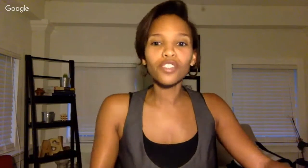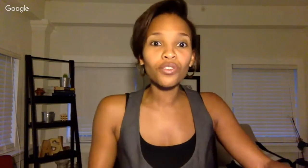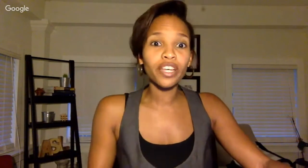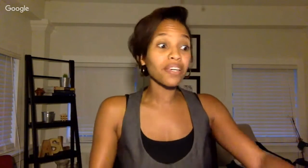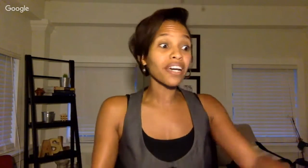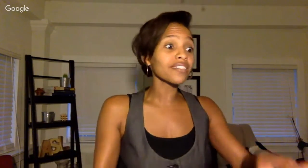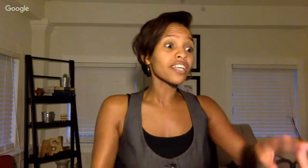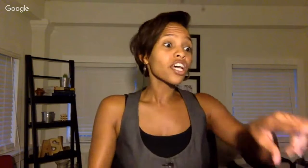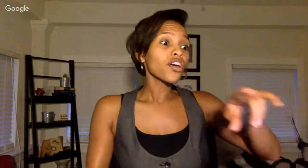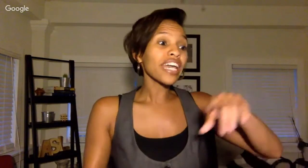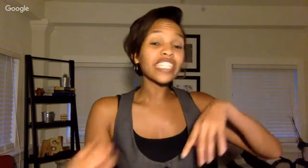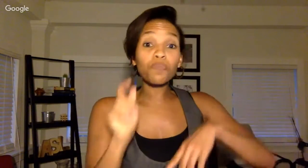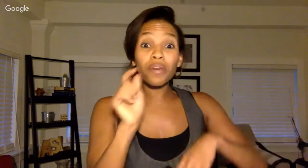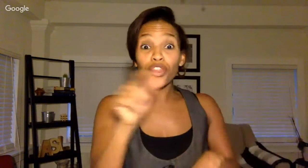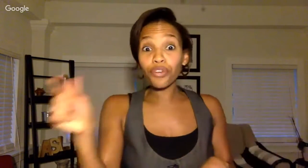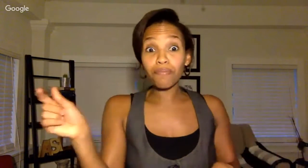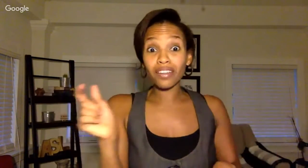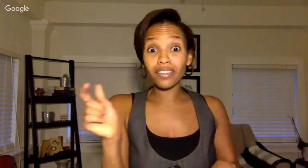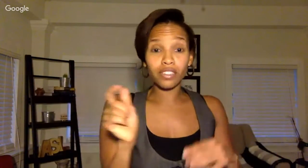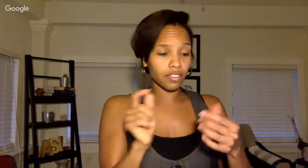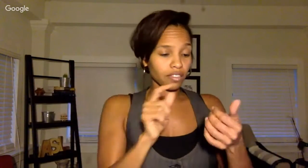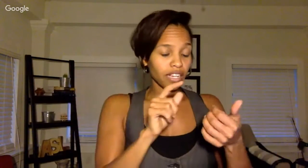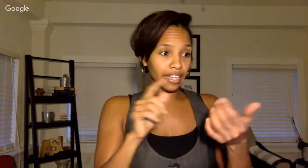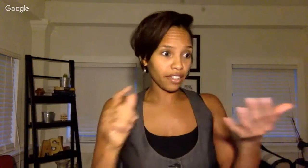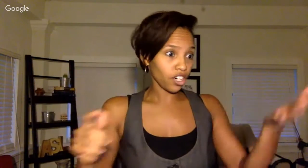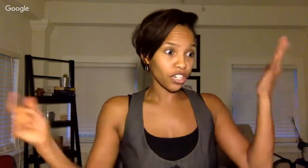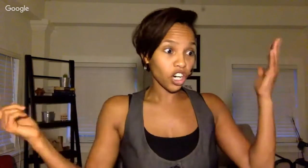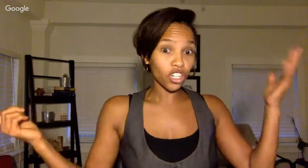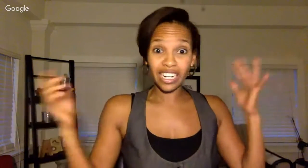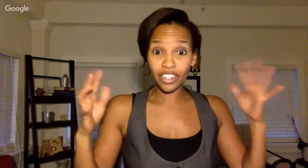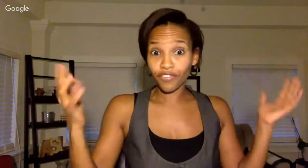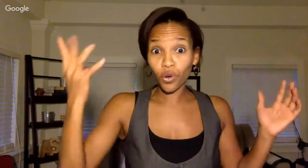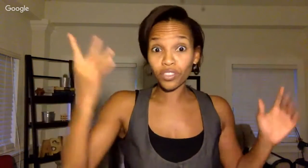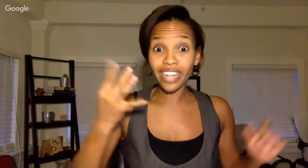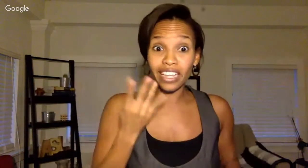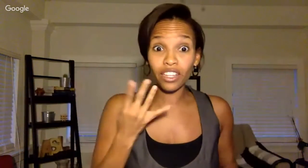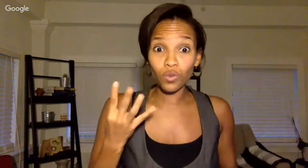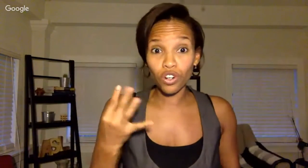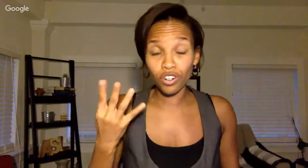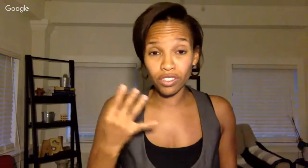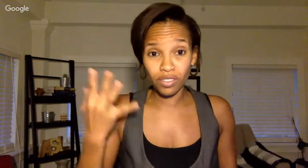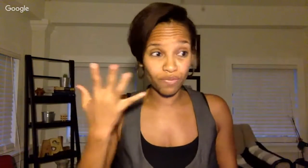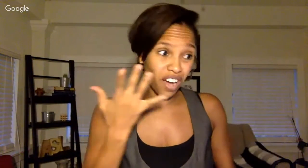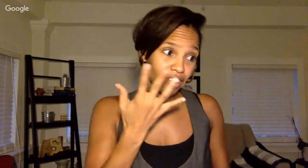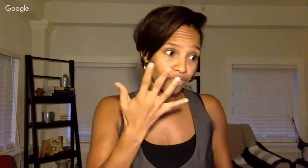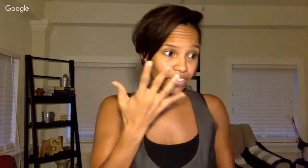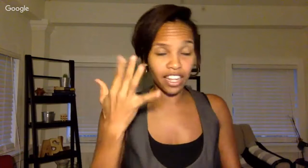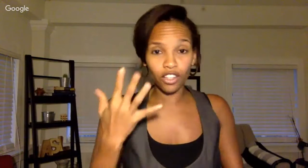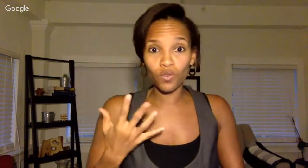absolutely, because it's been 3 months, are 4 tiny little words, 5 tiny little